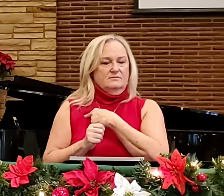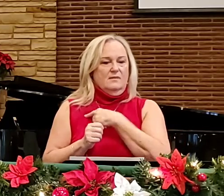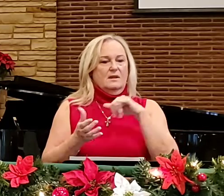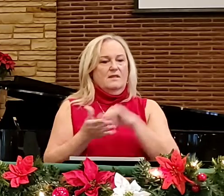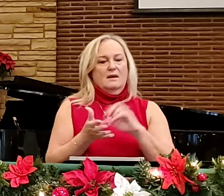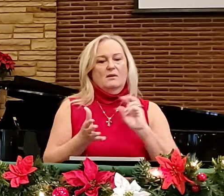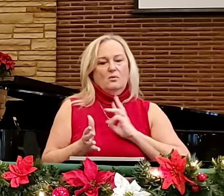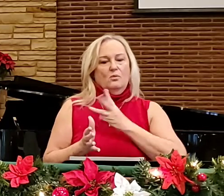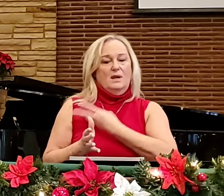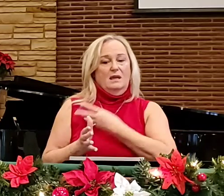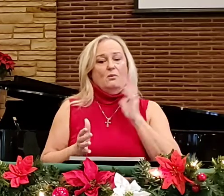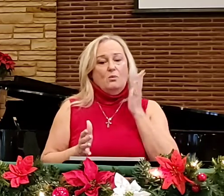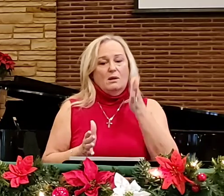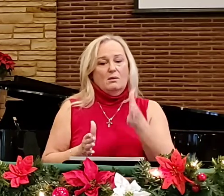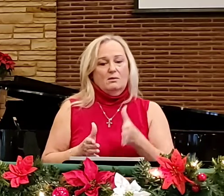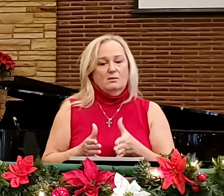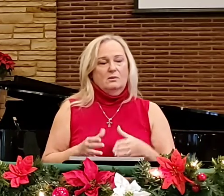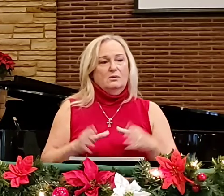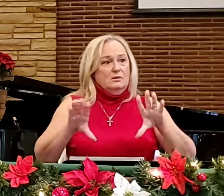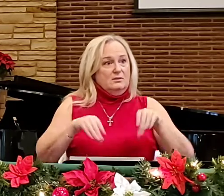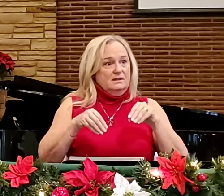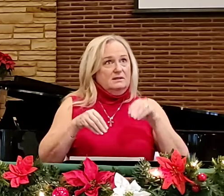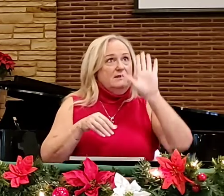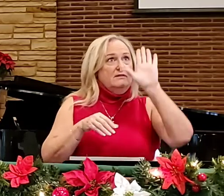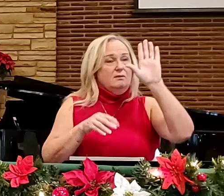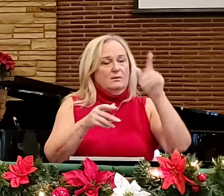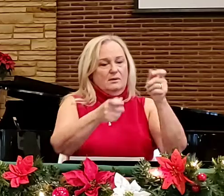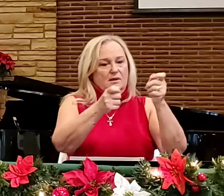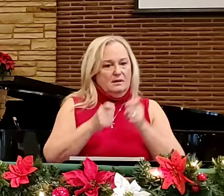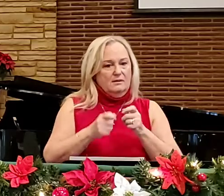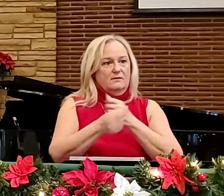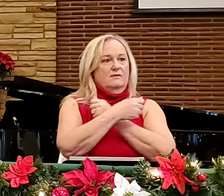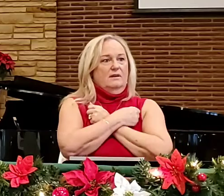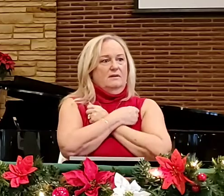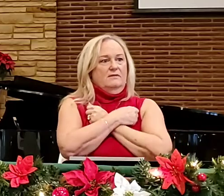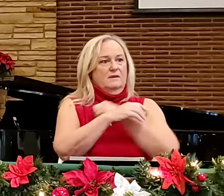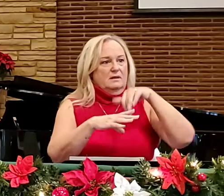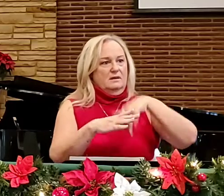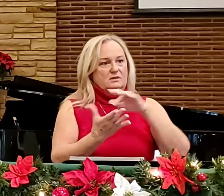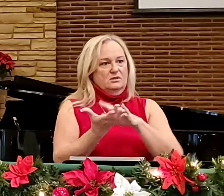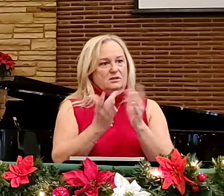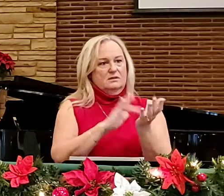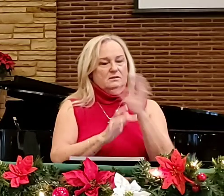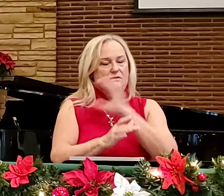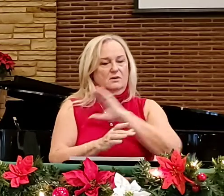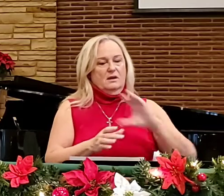that we will receive your gift of love in Jesus Christ.